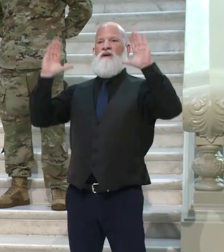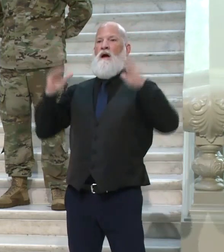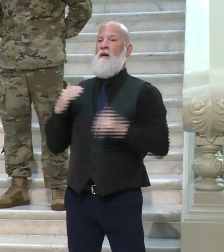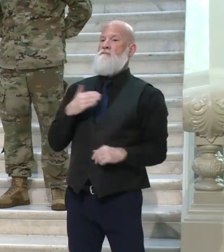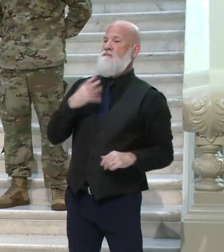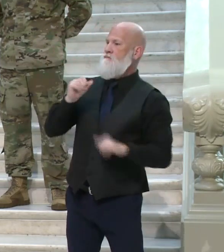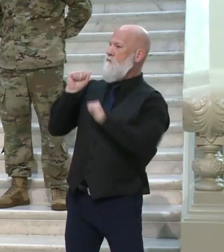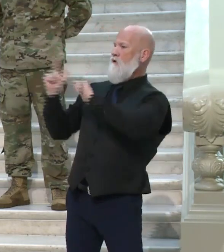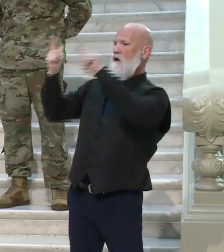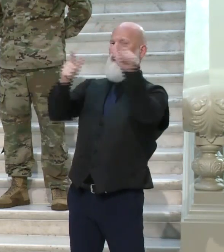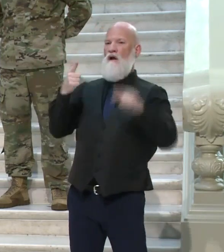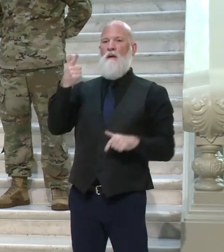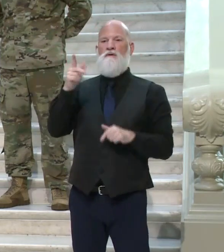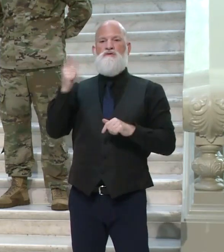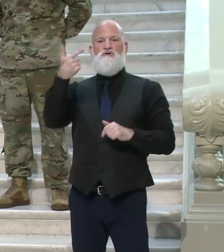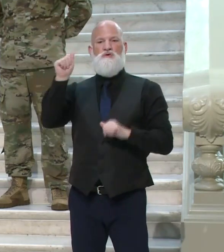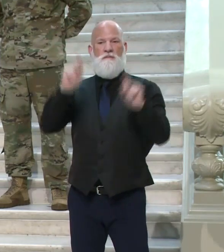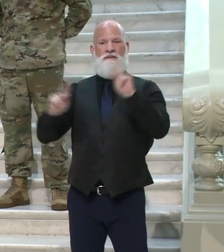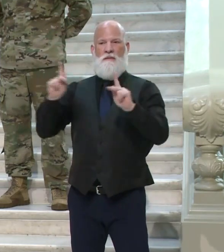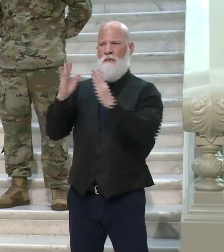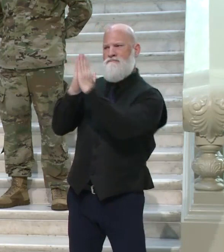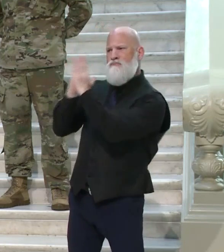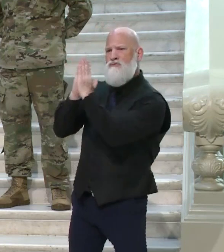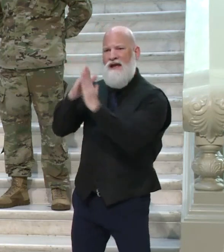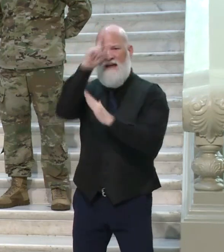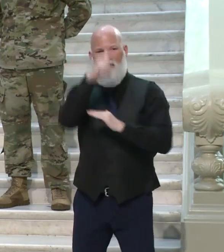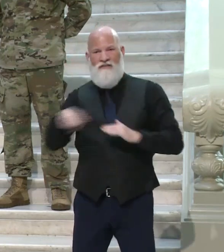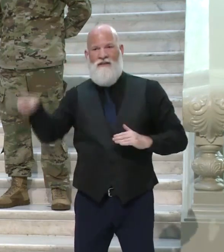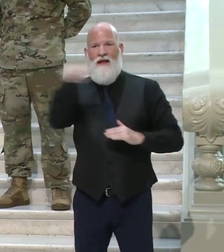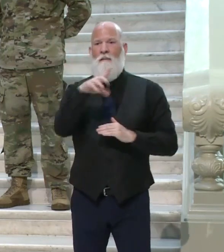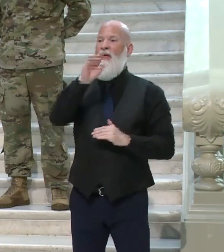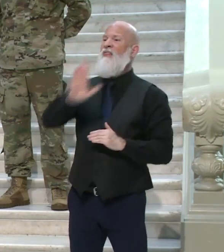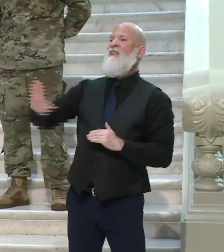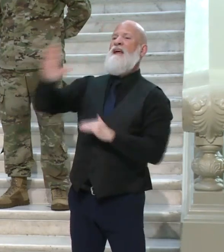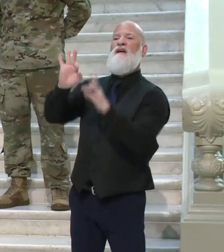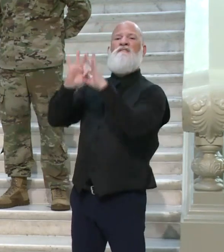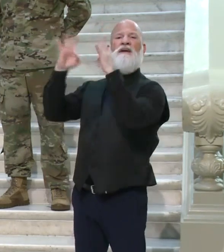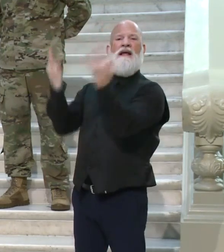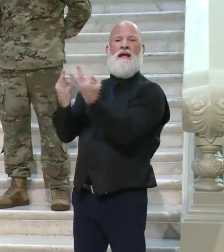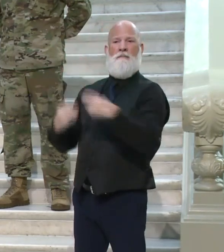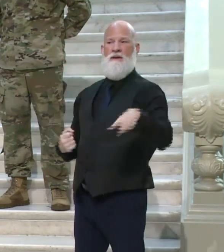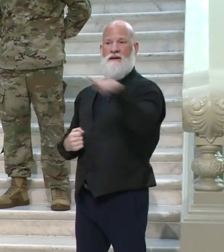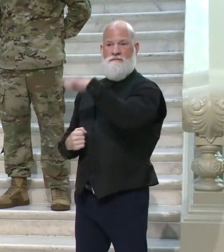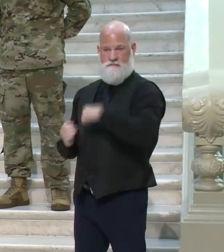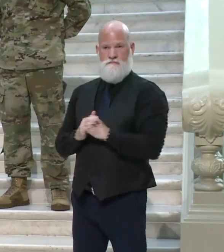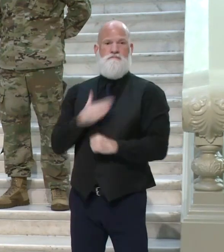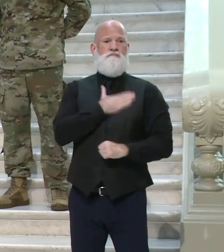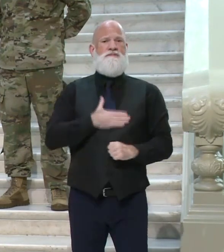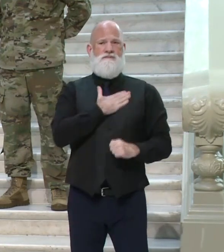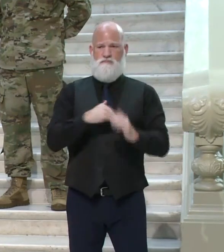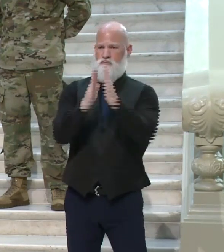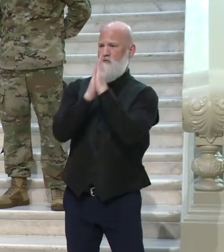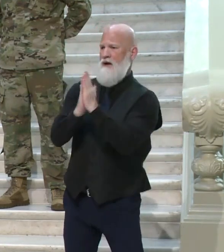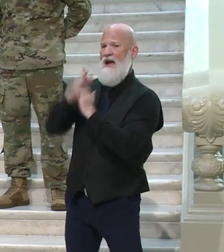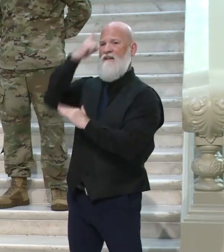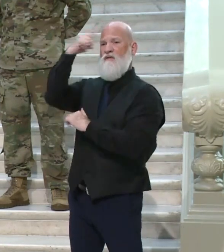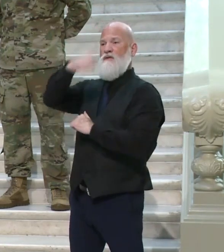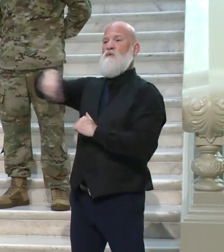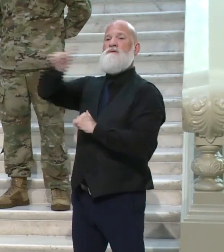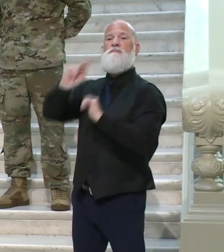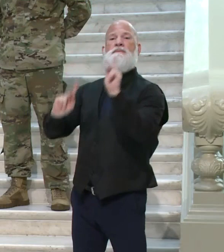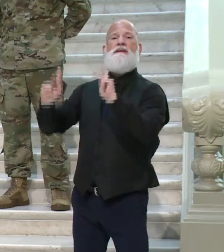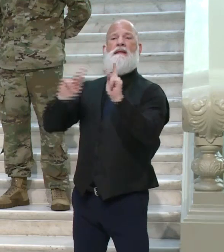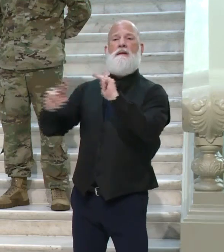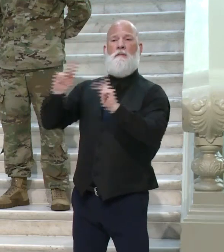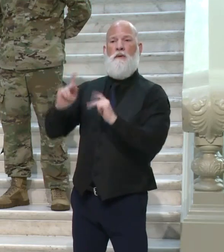are supporting them while they're away from home. And please pray for the loved ones of fallen Smyrna police